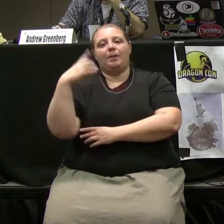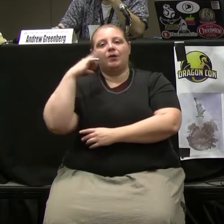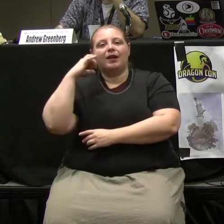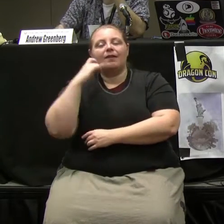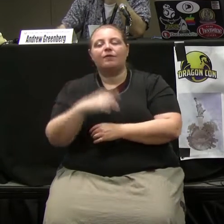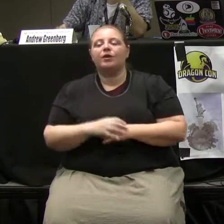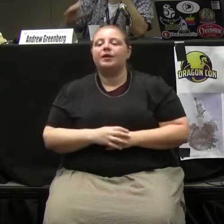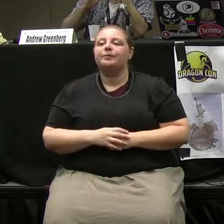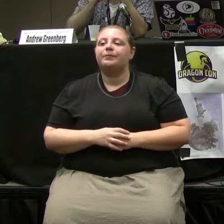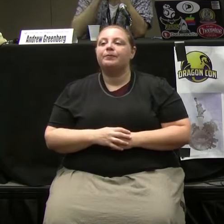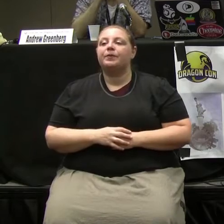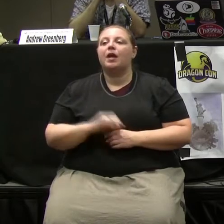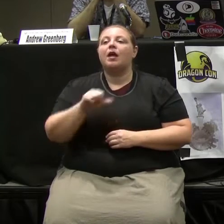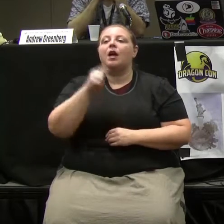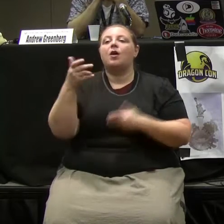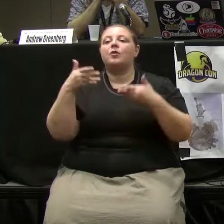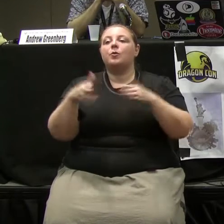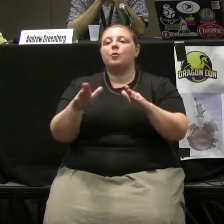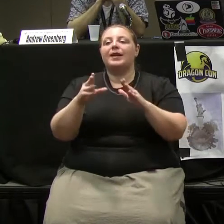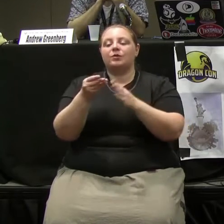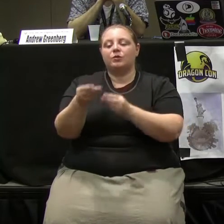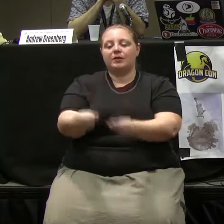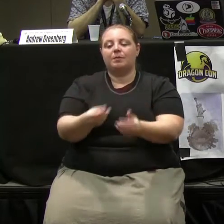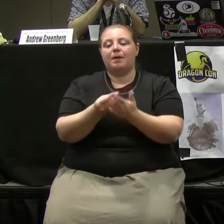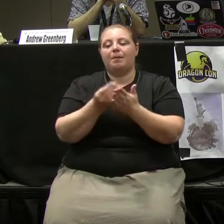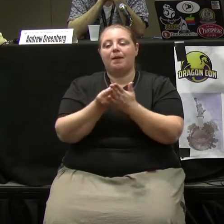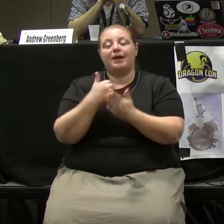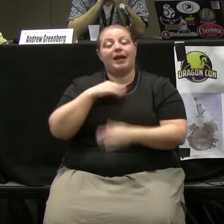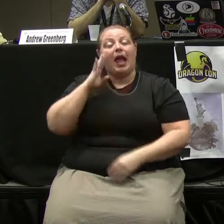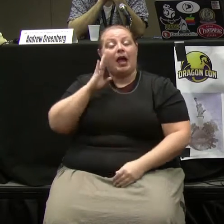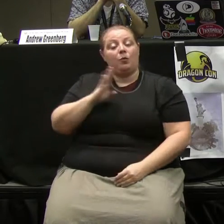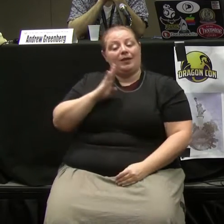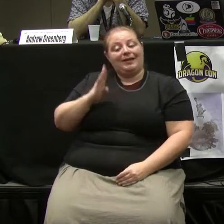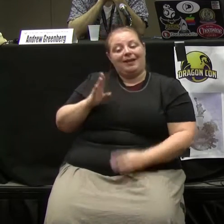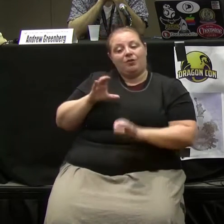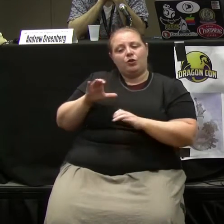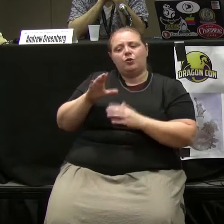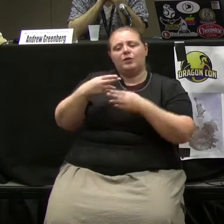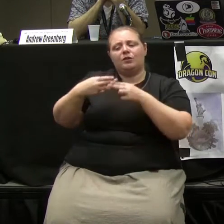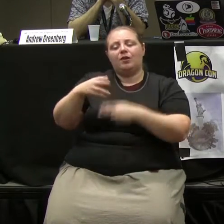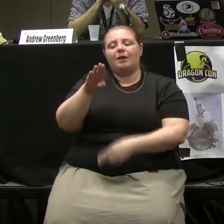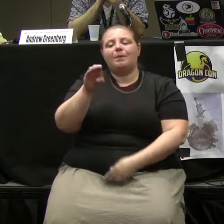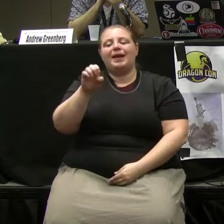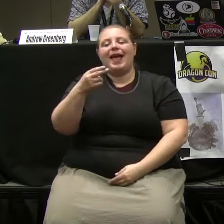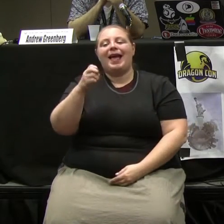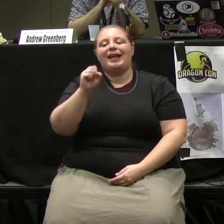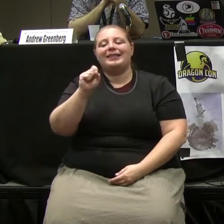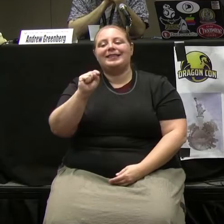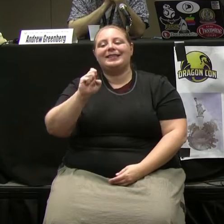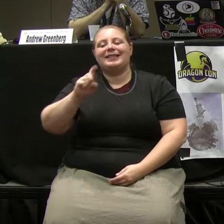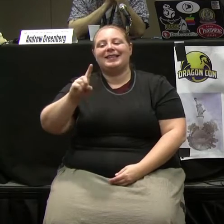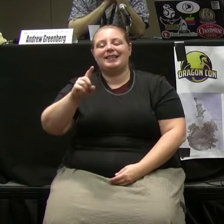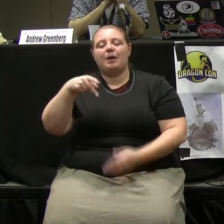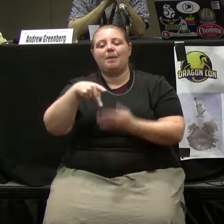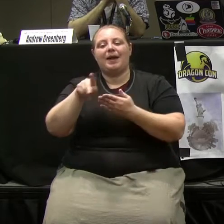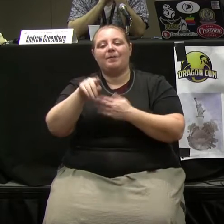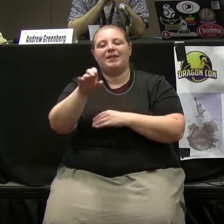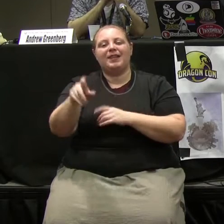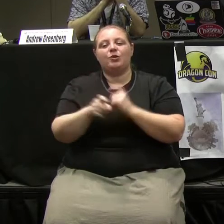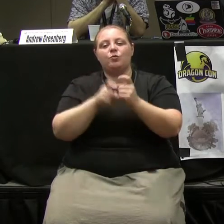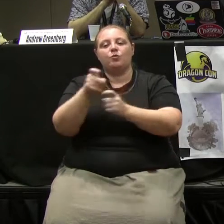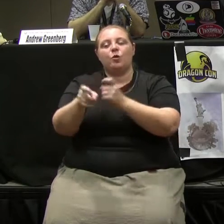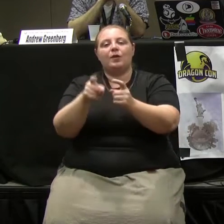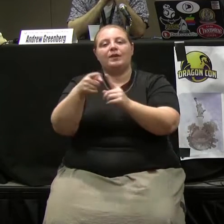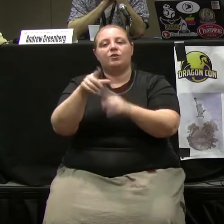Other ways that I see people spend money, which I would never do, is something called behested payments, where you might donate to a